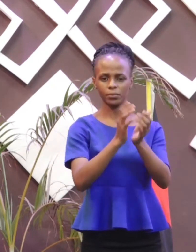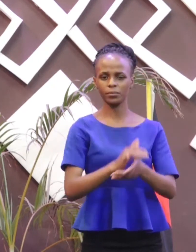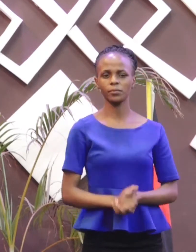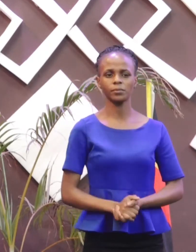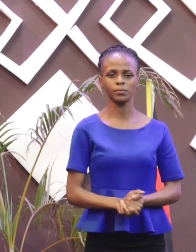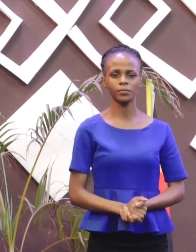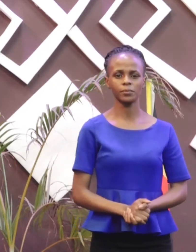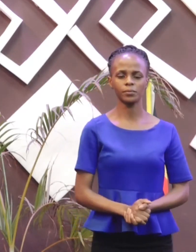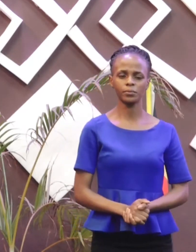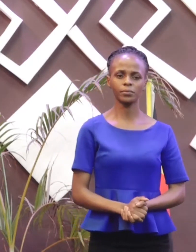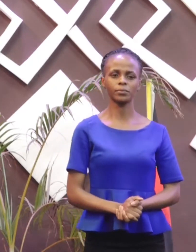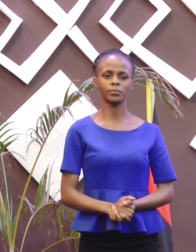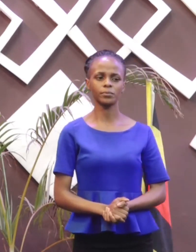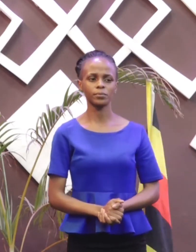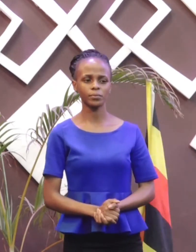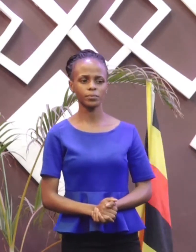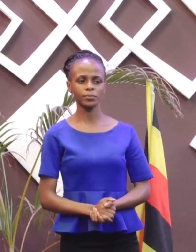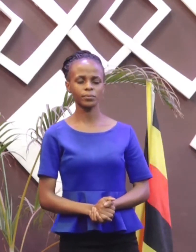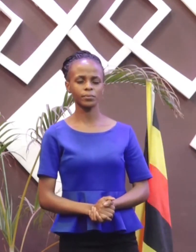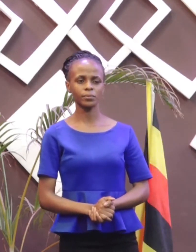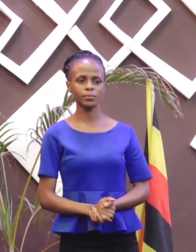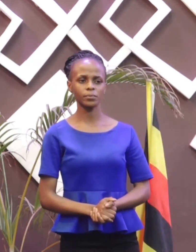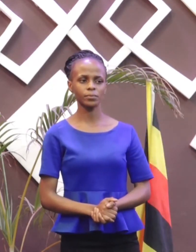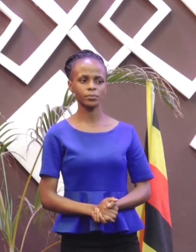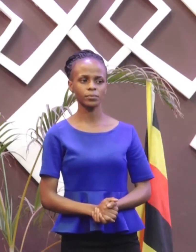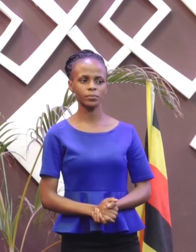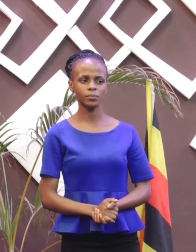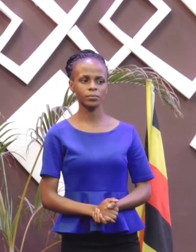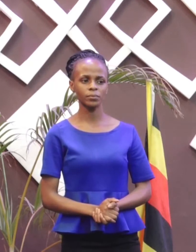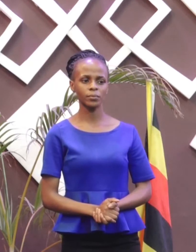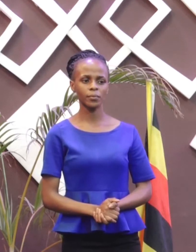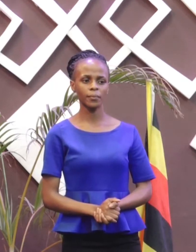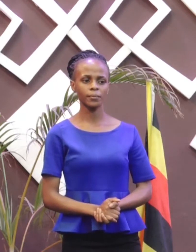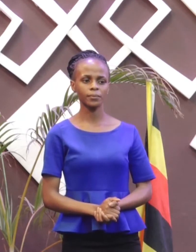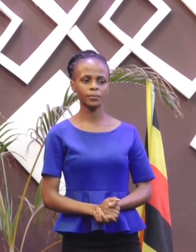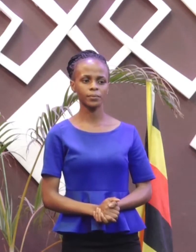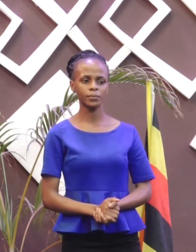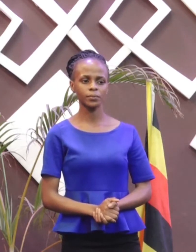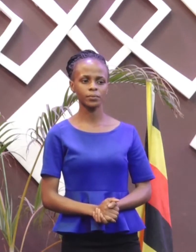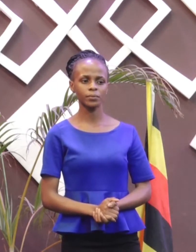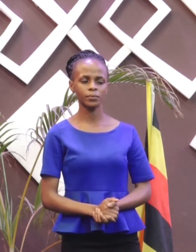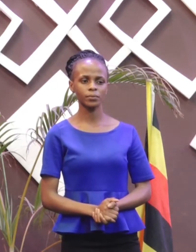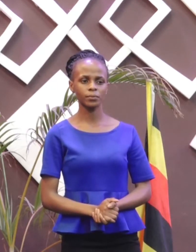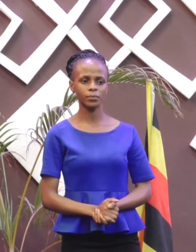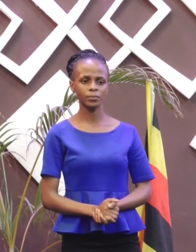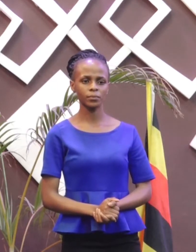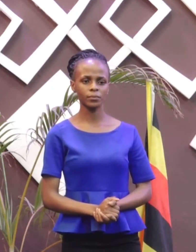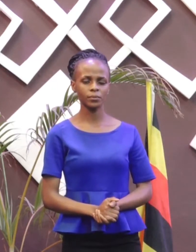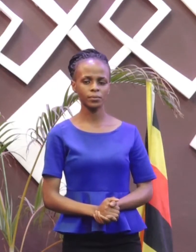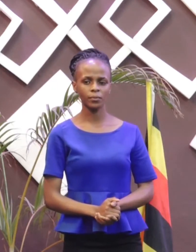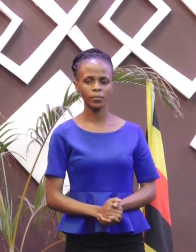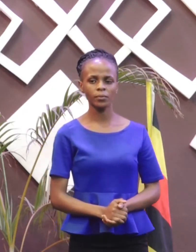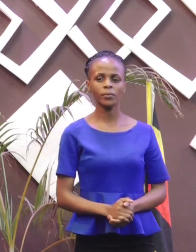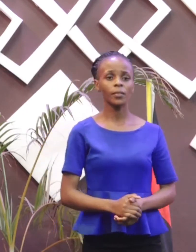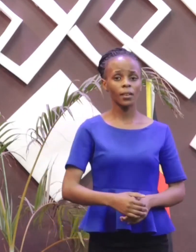ne webuza lwachi kyali kyetagisa Katonda mwene okubanga yajja okulangirira nti Musa muweleza wanga